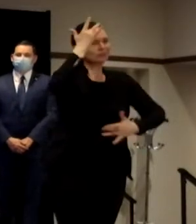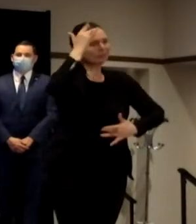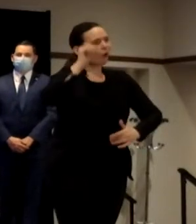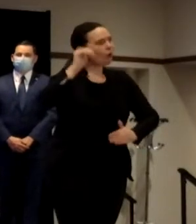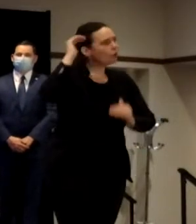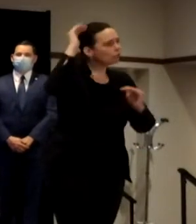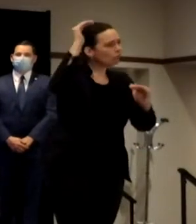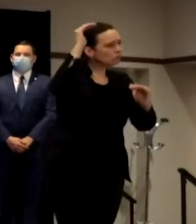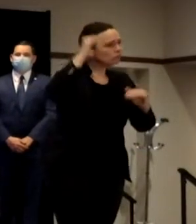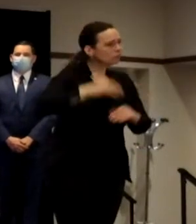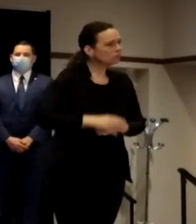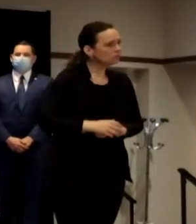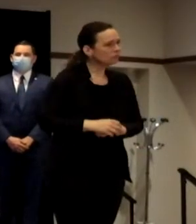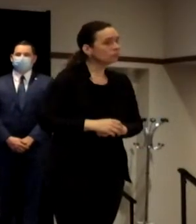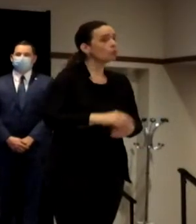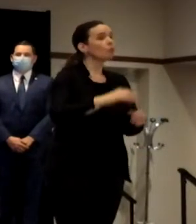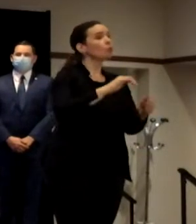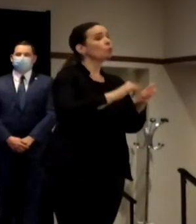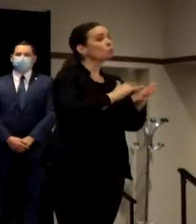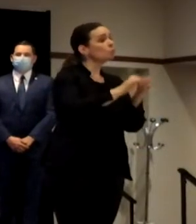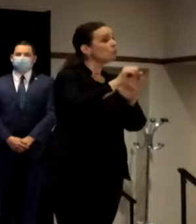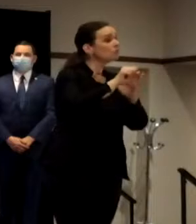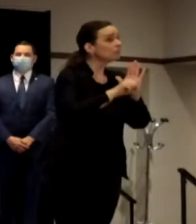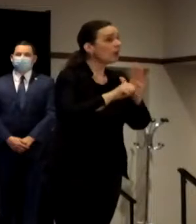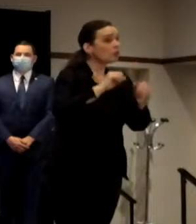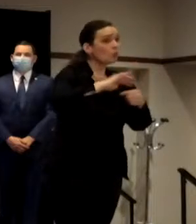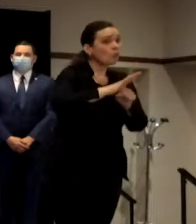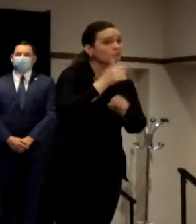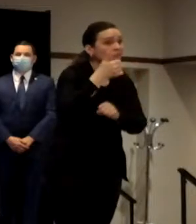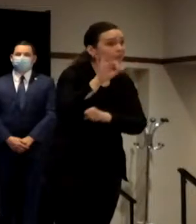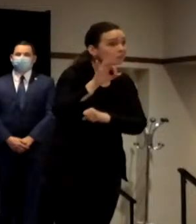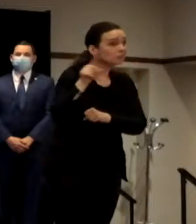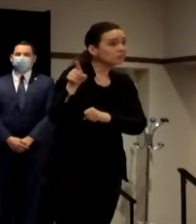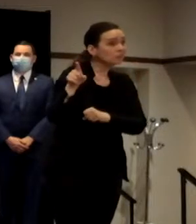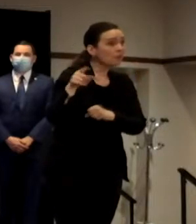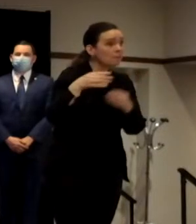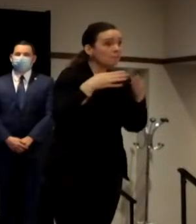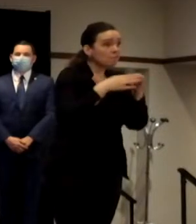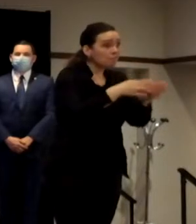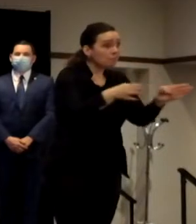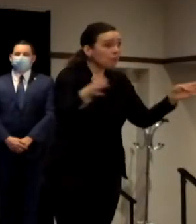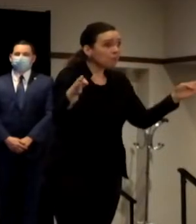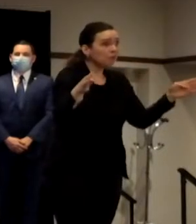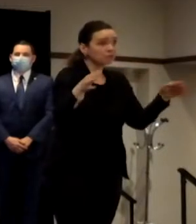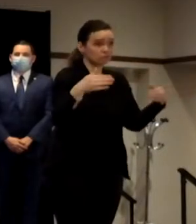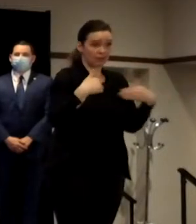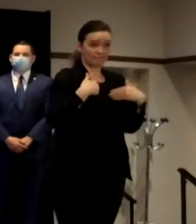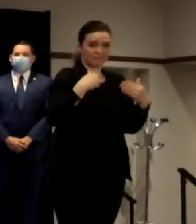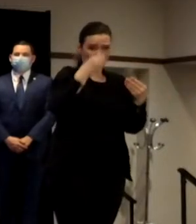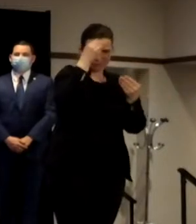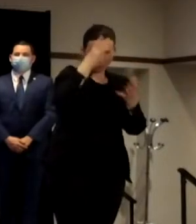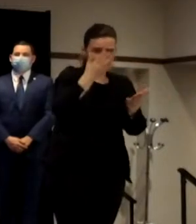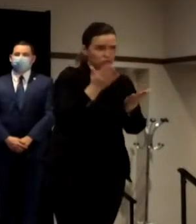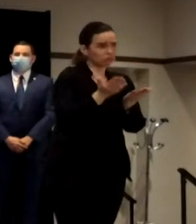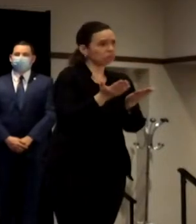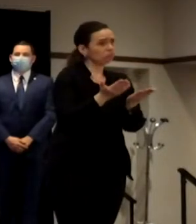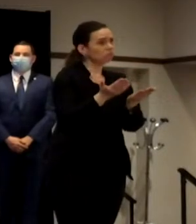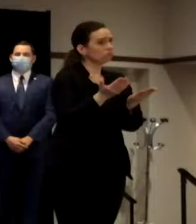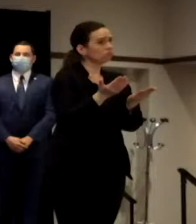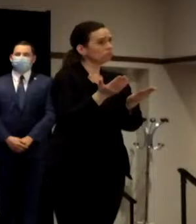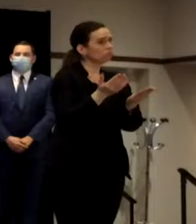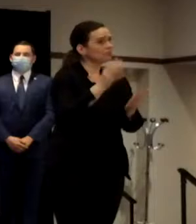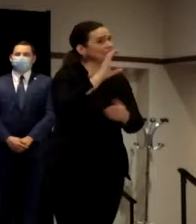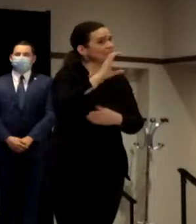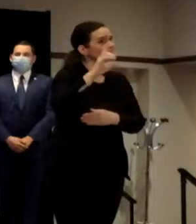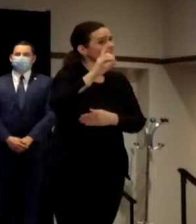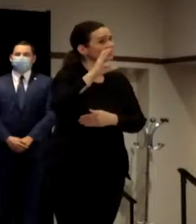State's COVID-19 data, which was publicly available, which you all, I think, can see, and CDC grade on the weekly basis. And we